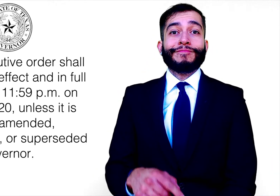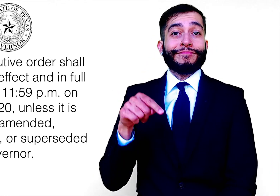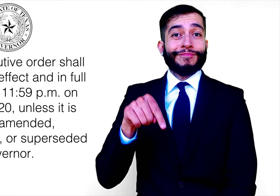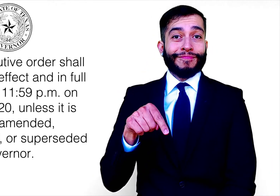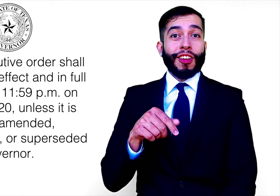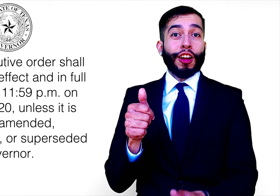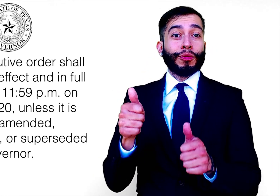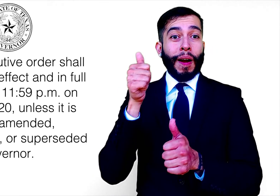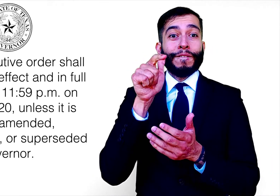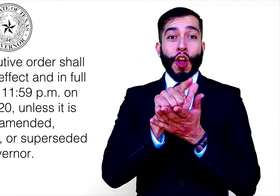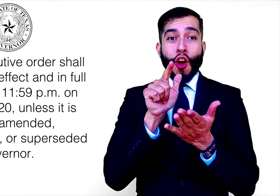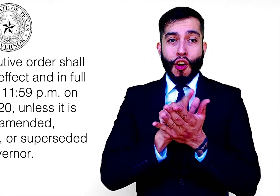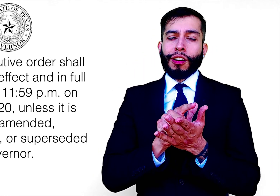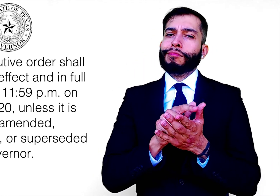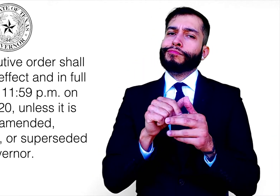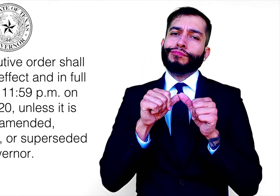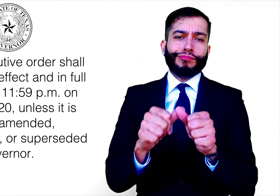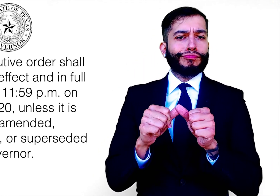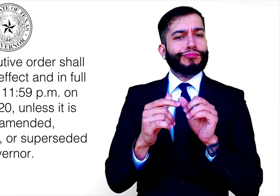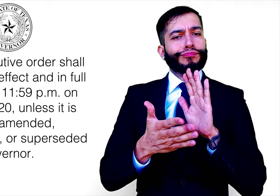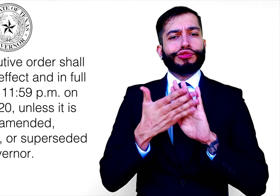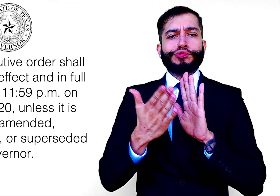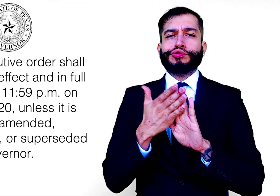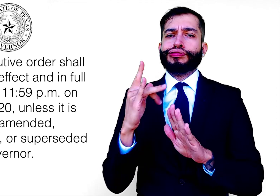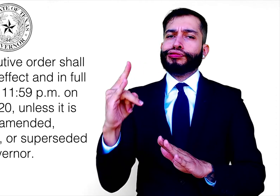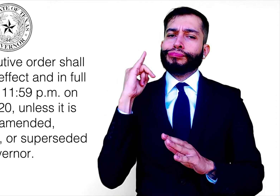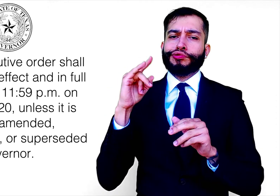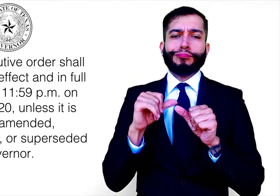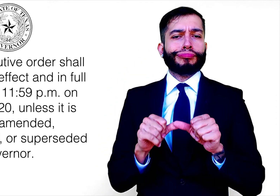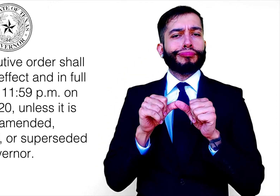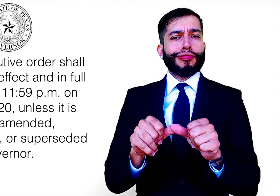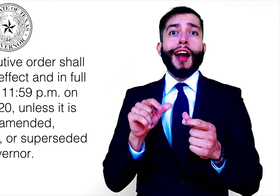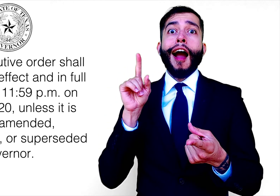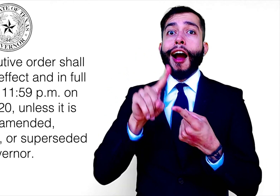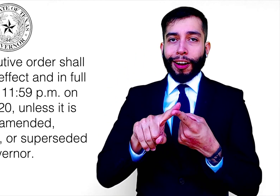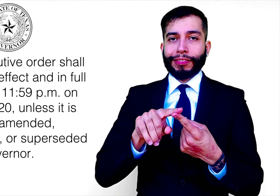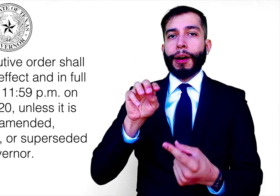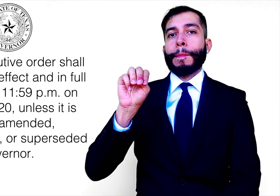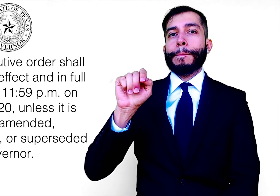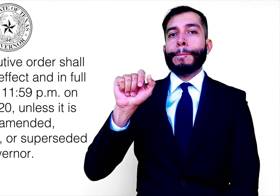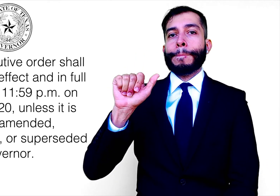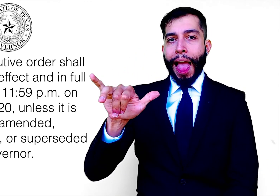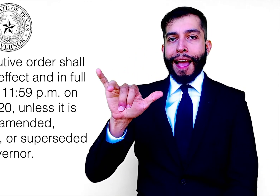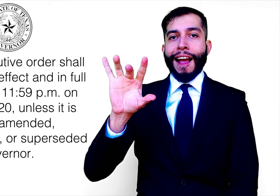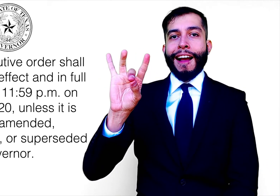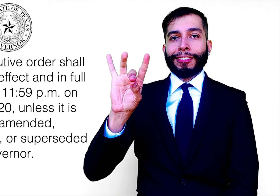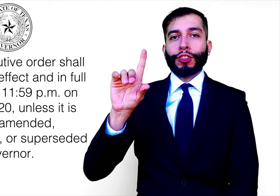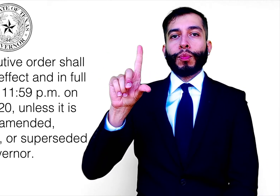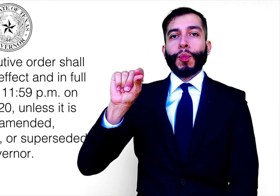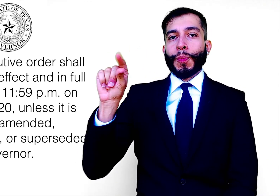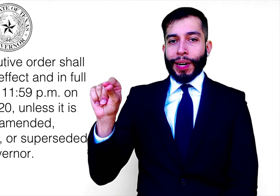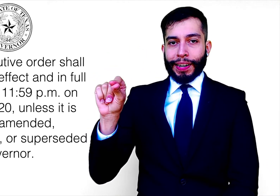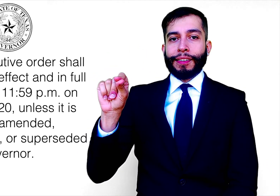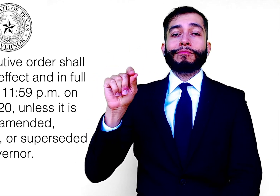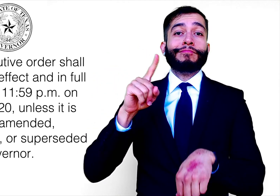This executive order shall remain in effect and in full force until 11:59 p.m. on May